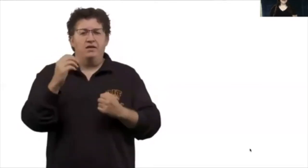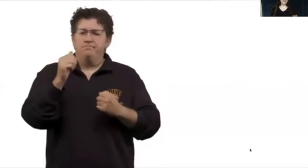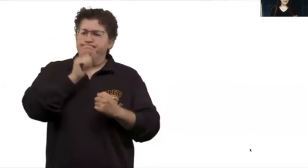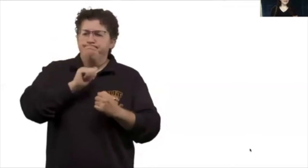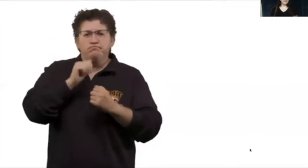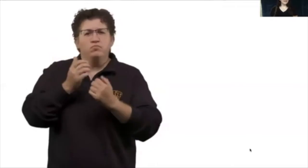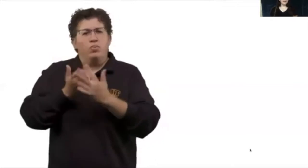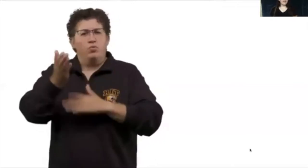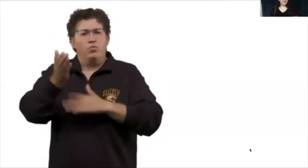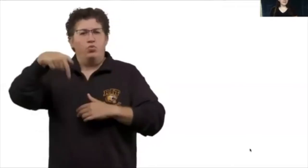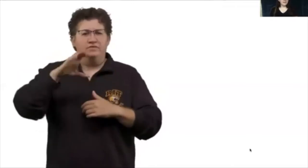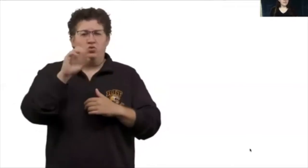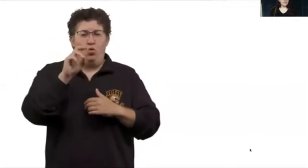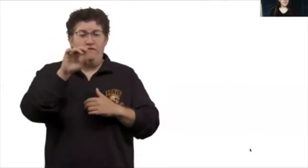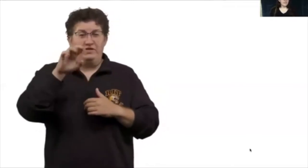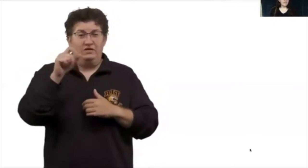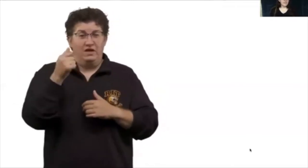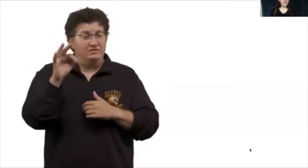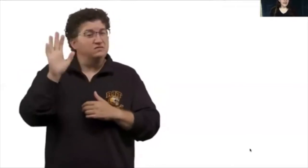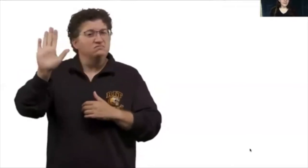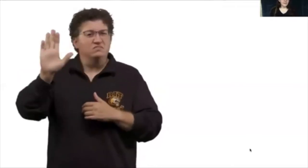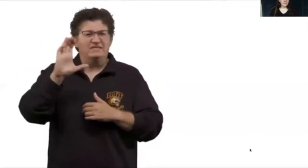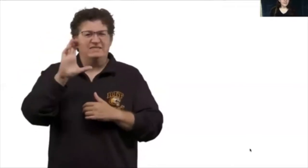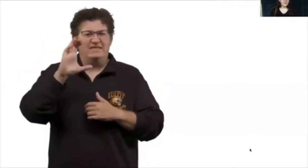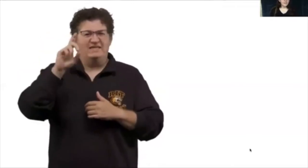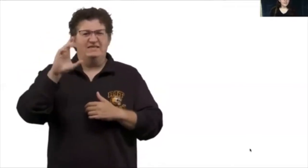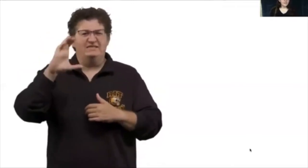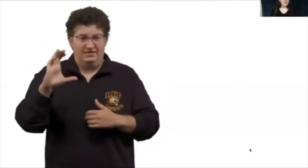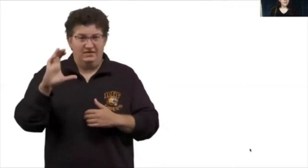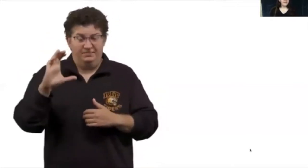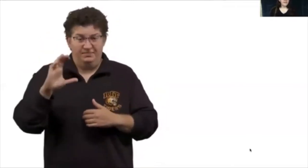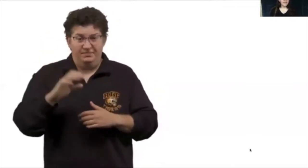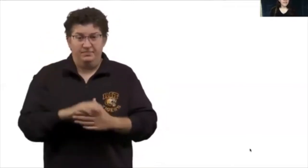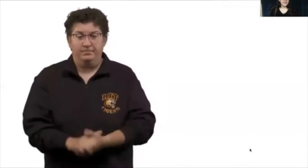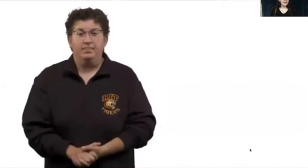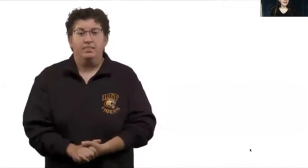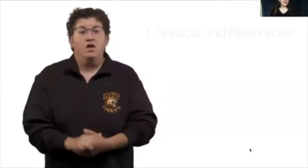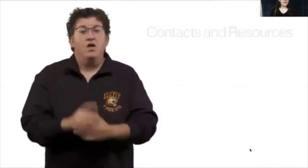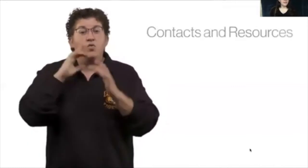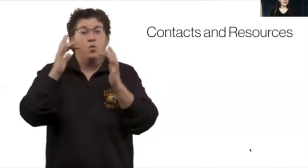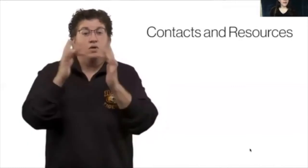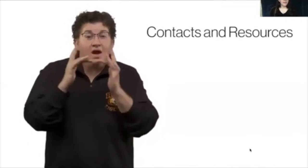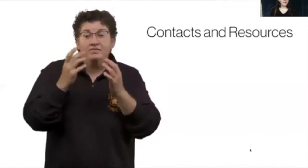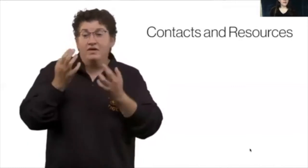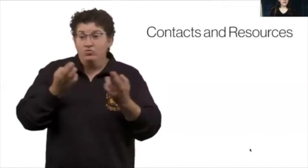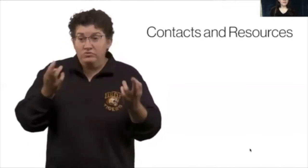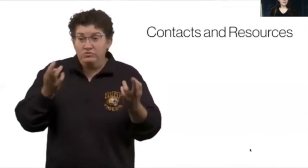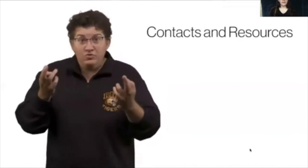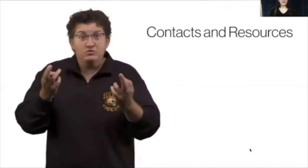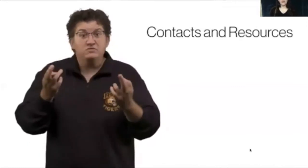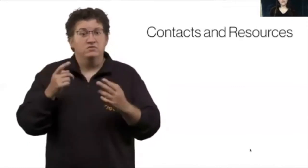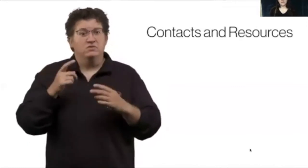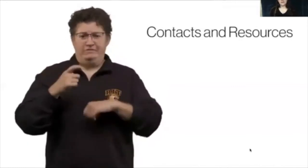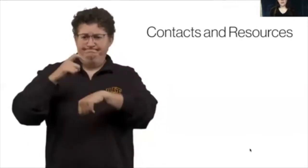And lastly, the mental health, through the CDC, they're tracking mental health